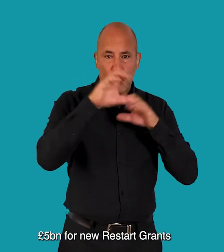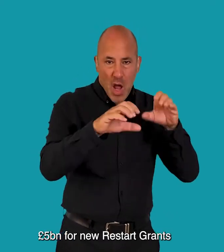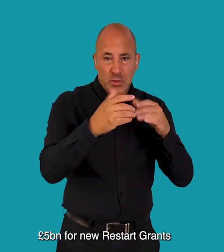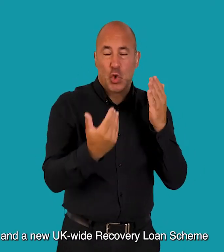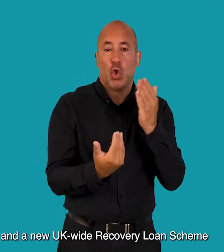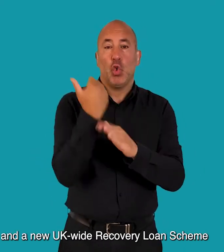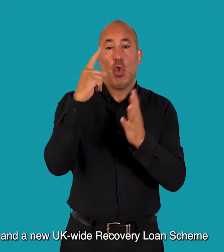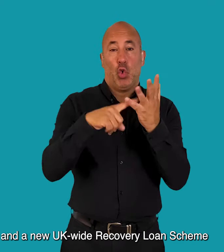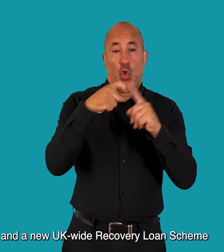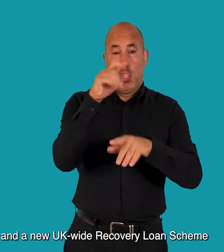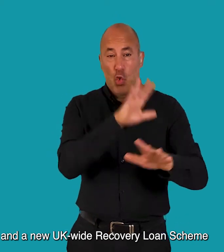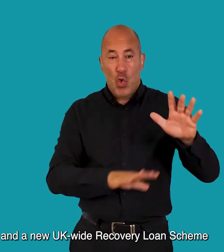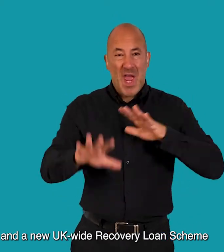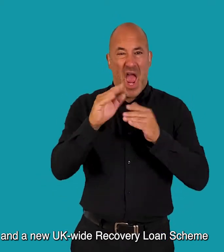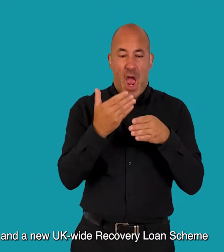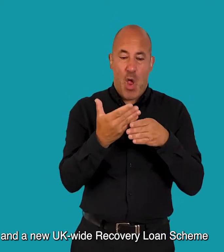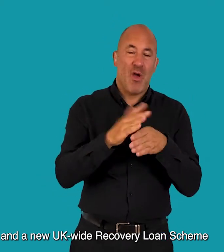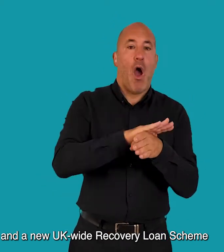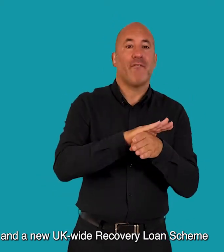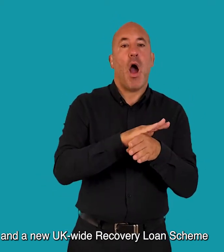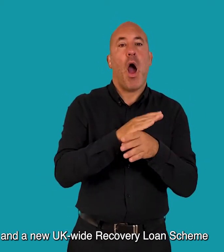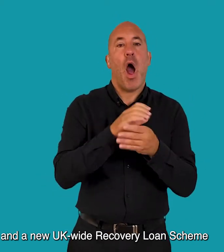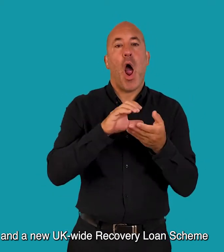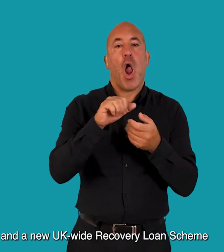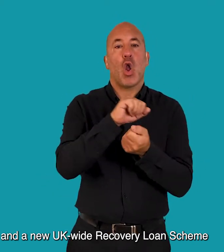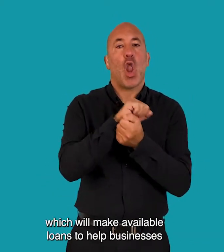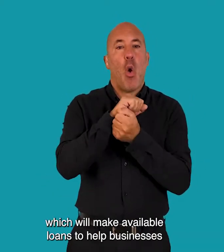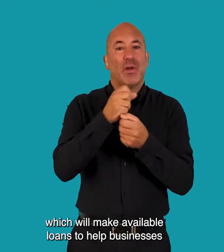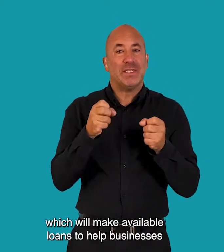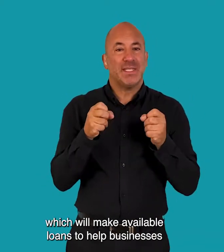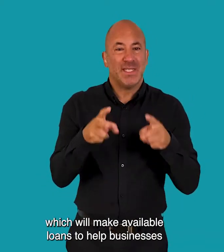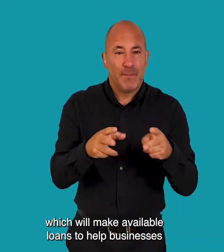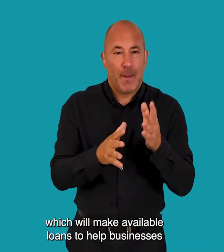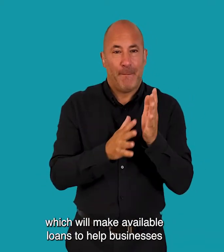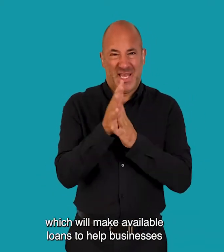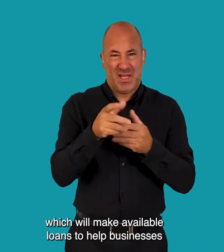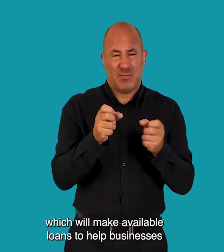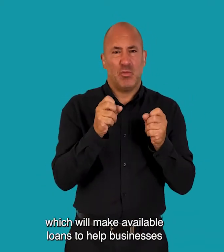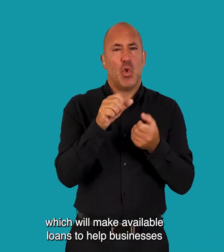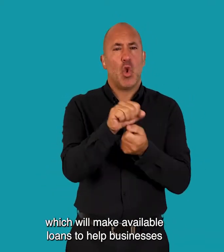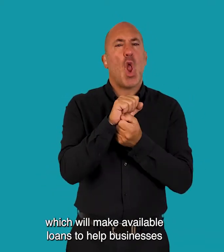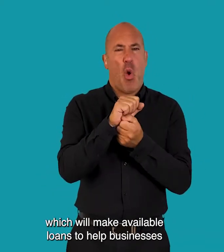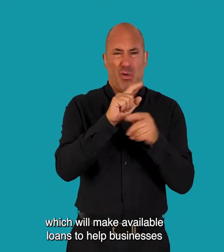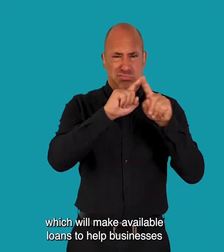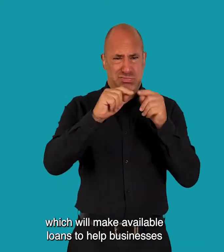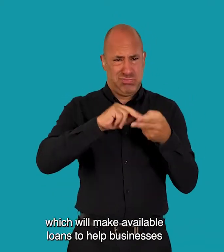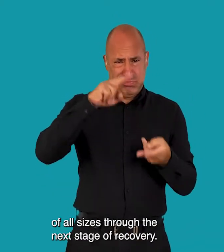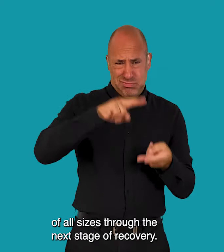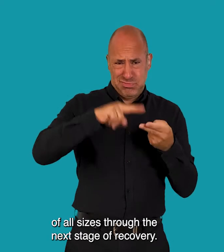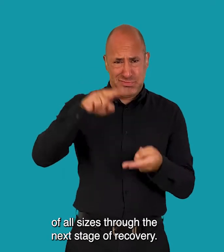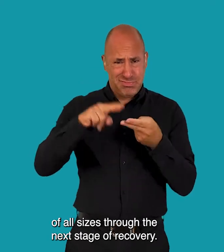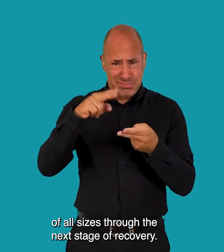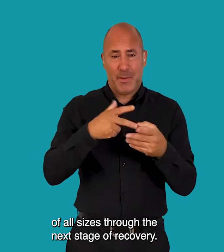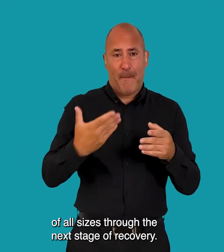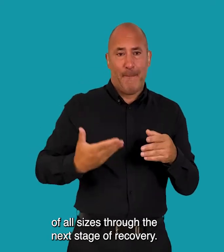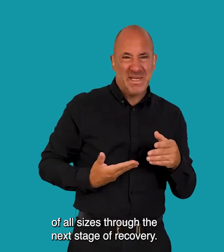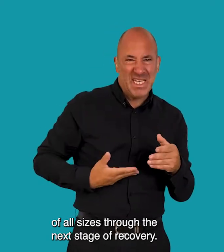and a new UK-wide recovery loan scheme, which will make available loans to help businesses of all sizes through the next